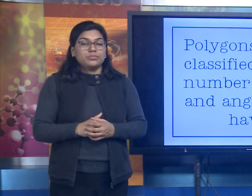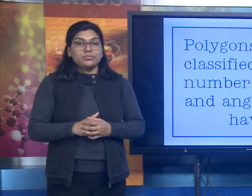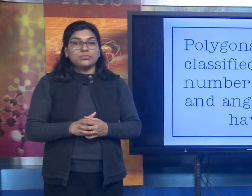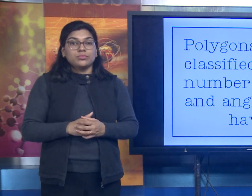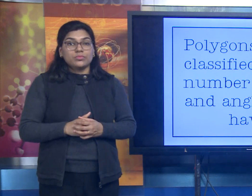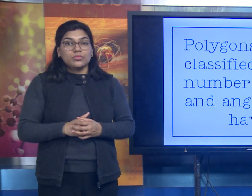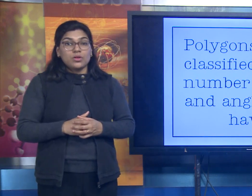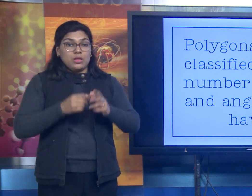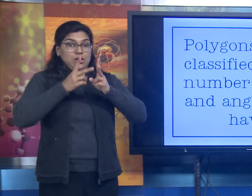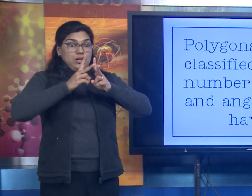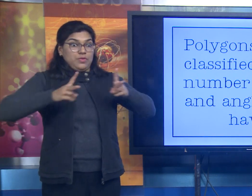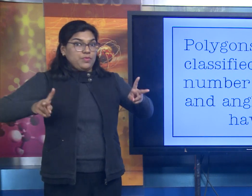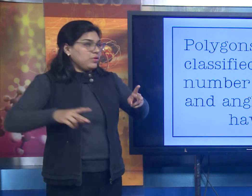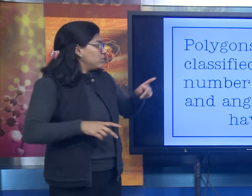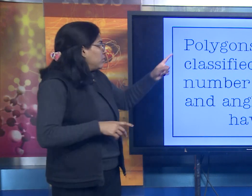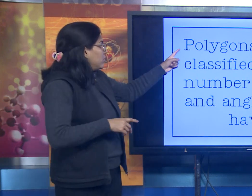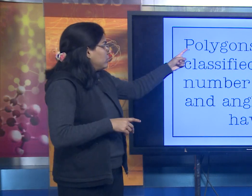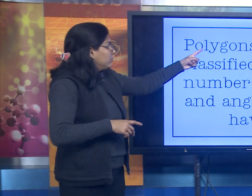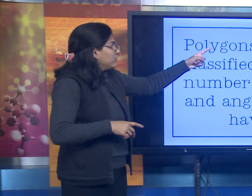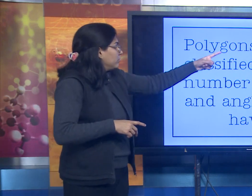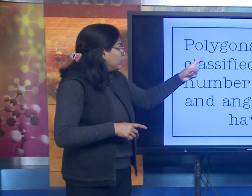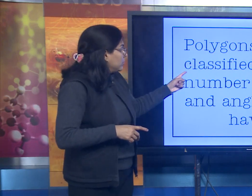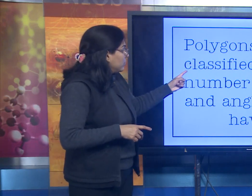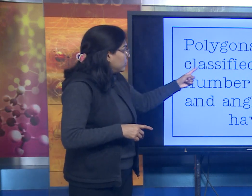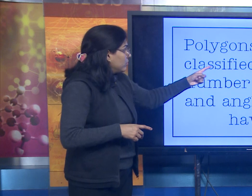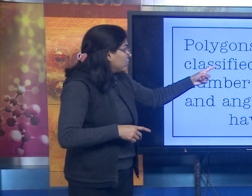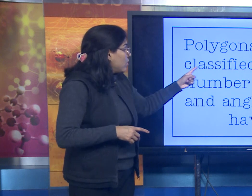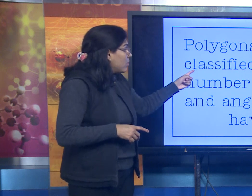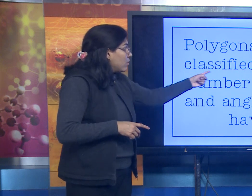Now, this we have understood that